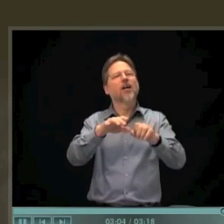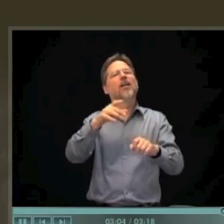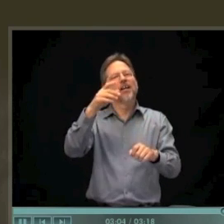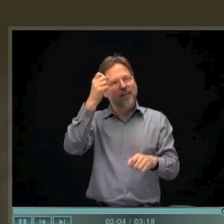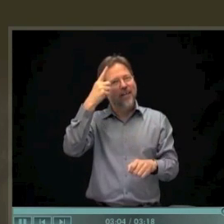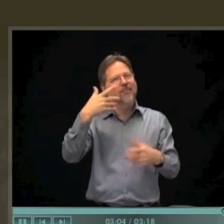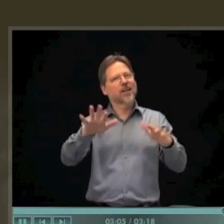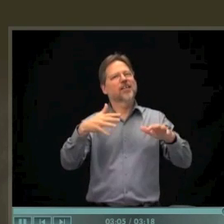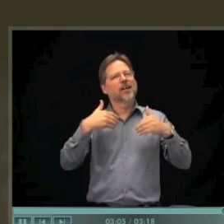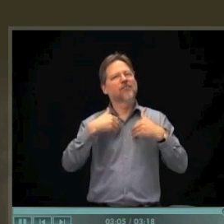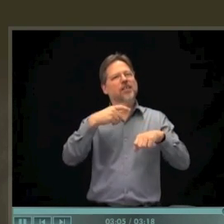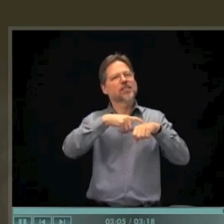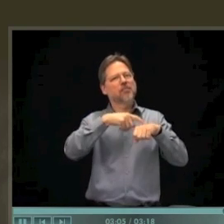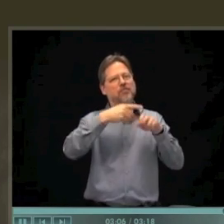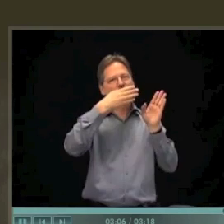blanching.